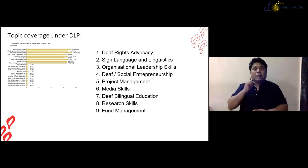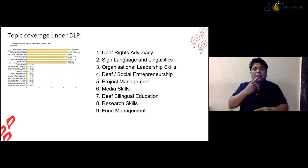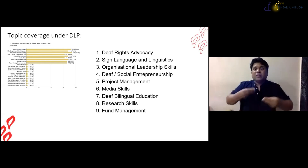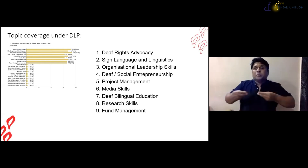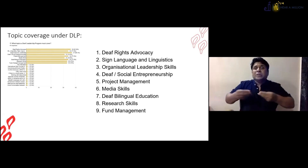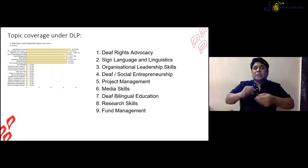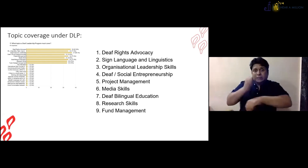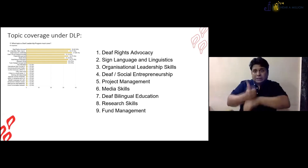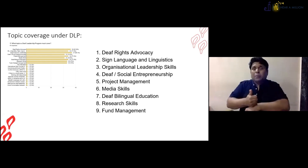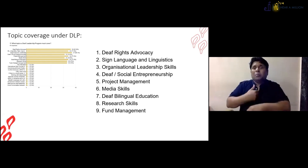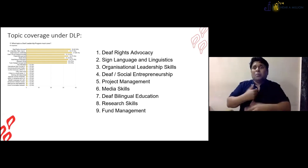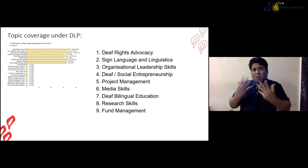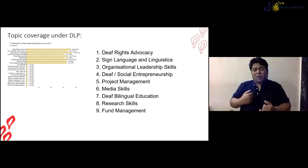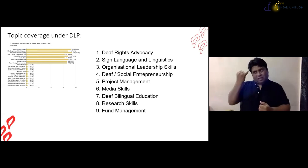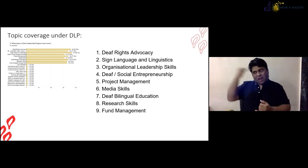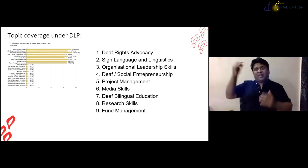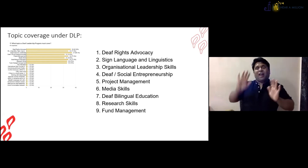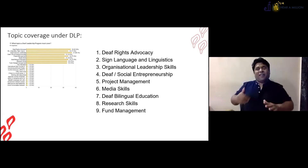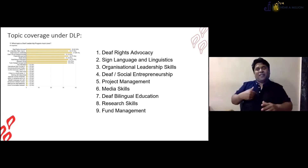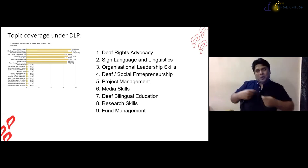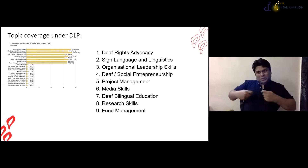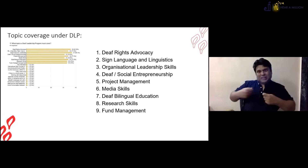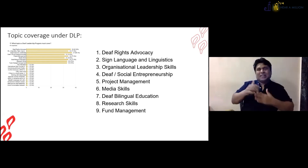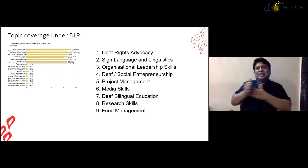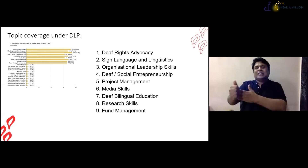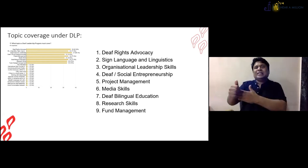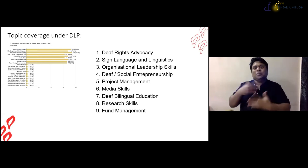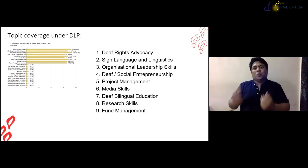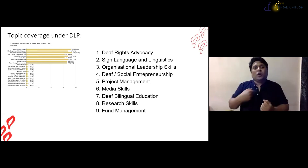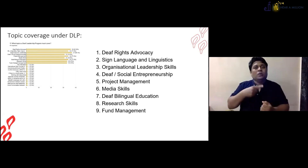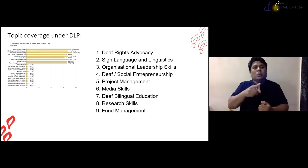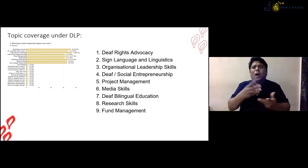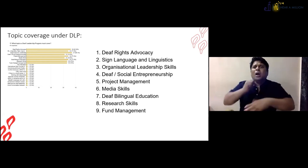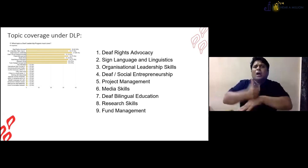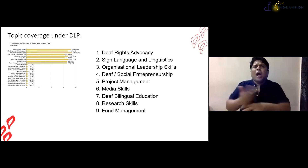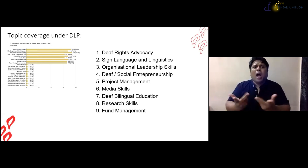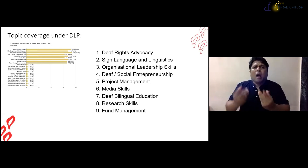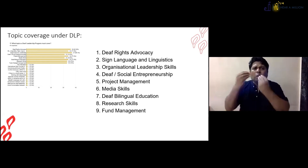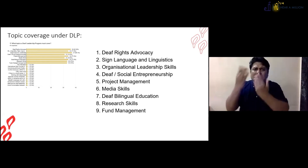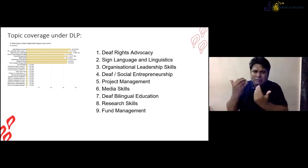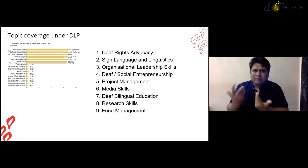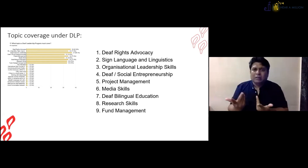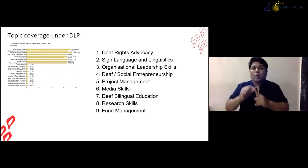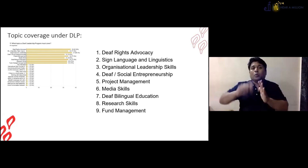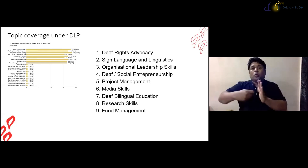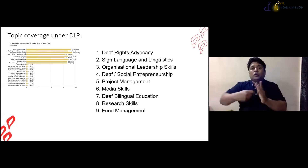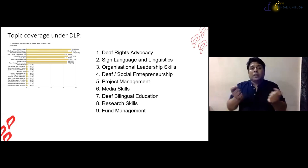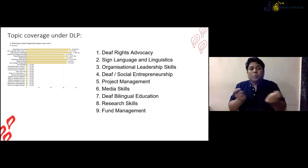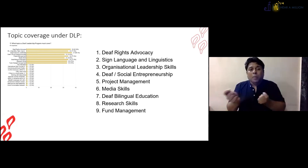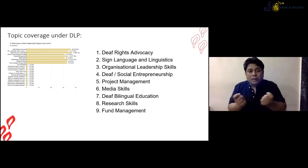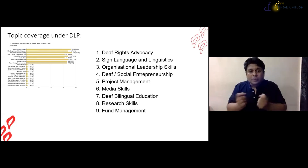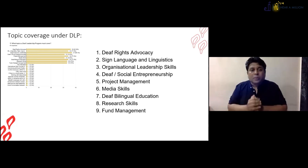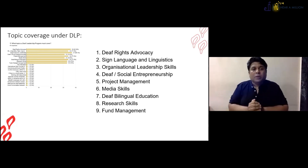skills. Fourth is deaf businesses, social entrepreneurship, business skills, how to set up a